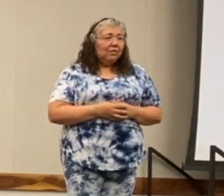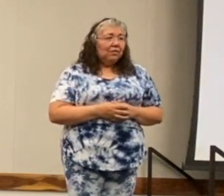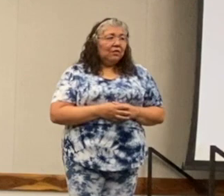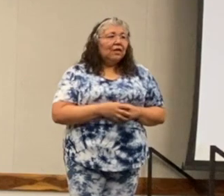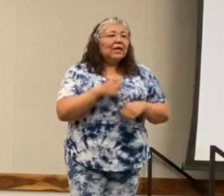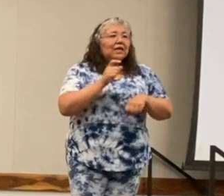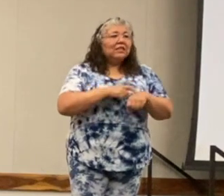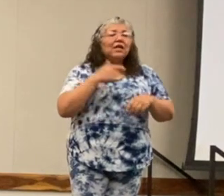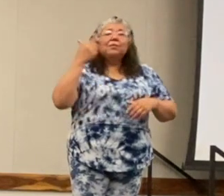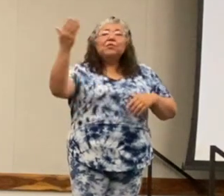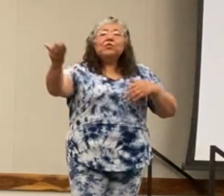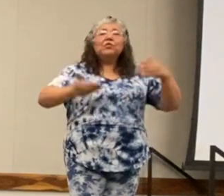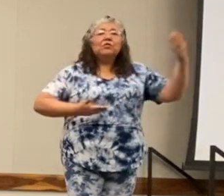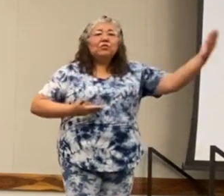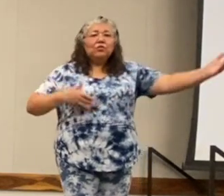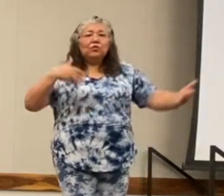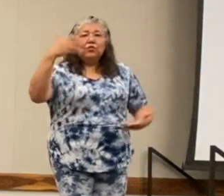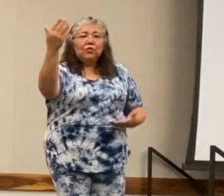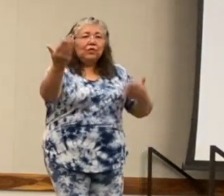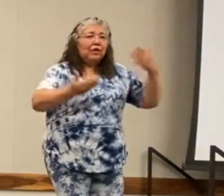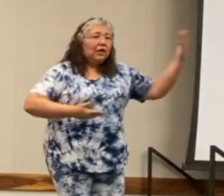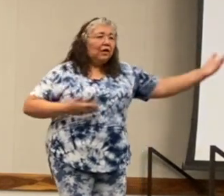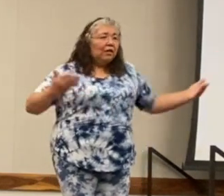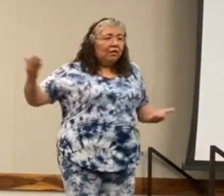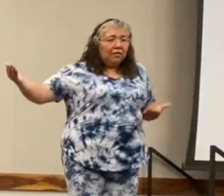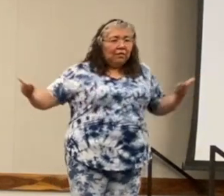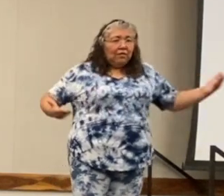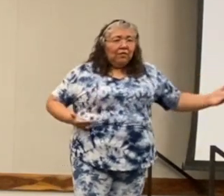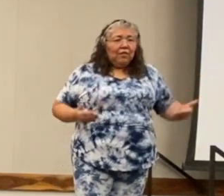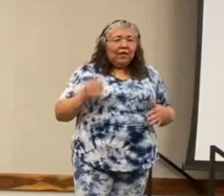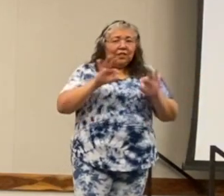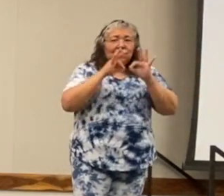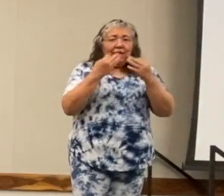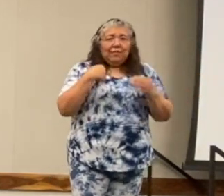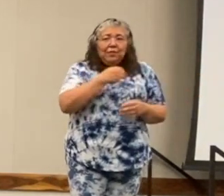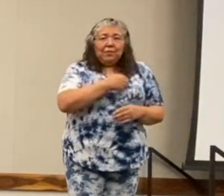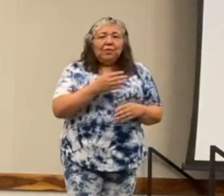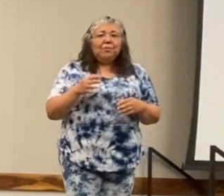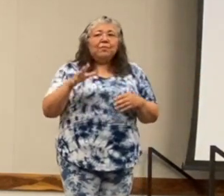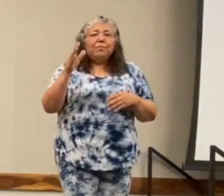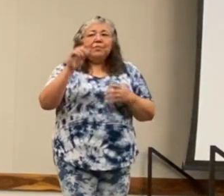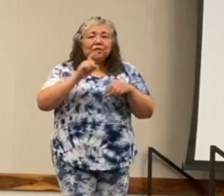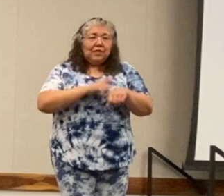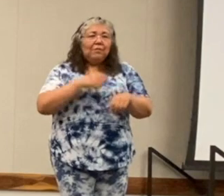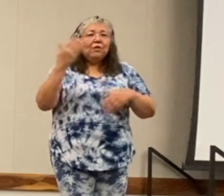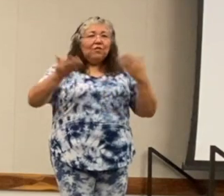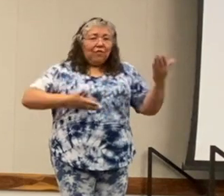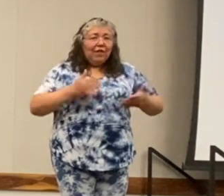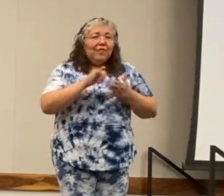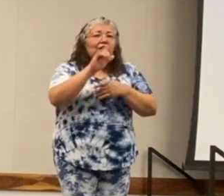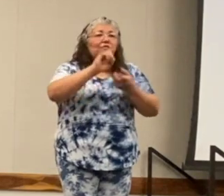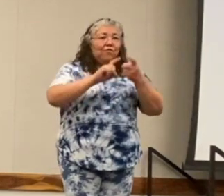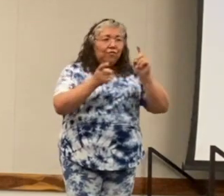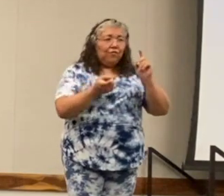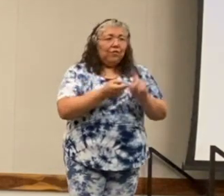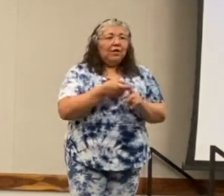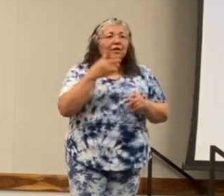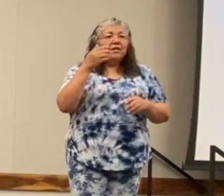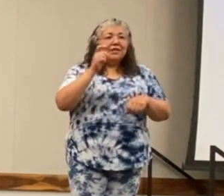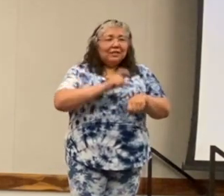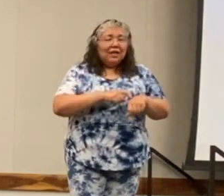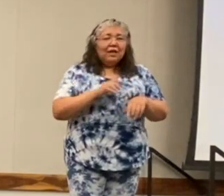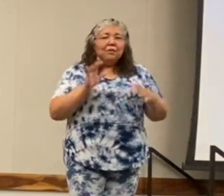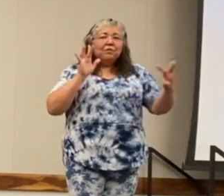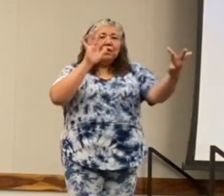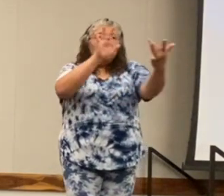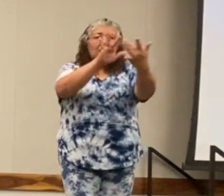It's time to invite that family member. It's time to invite that friend. It's time to reach out